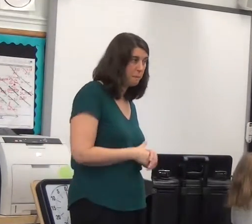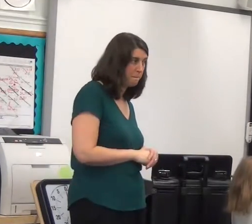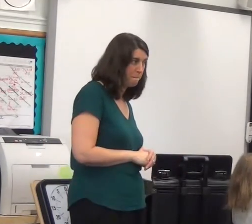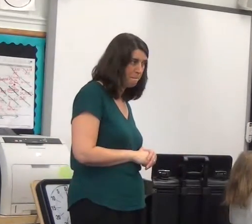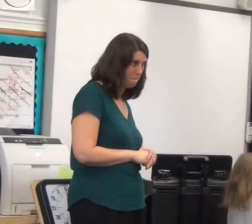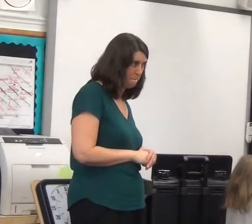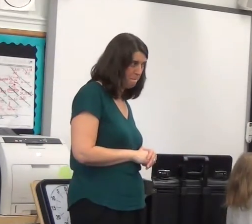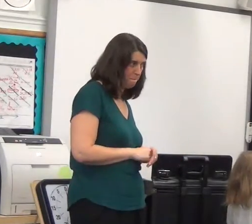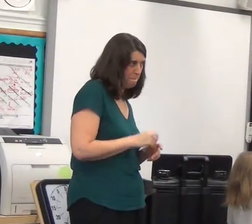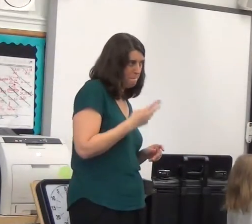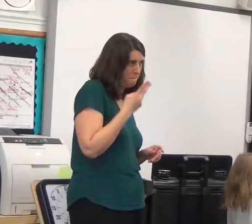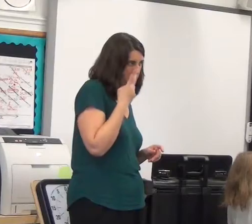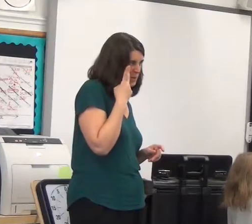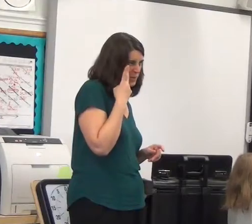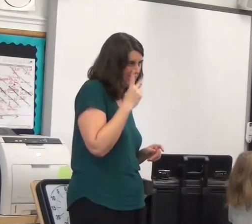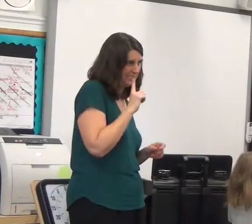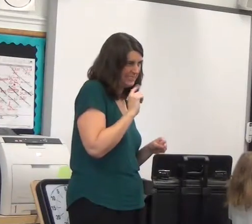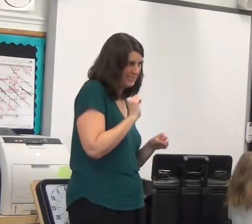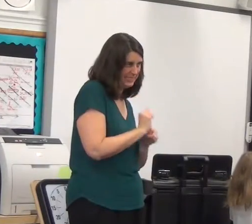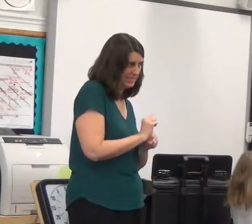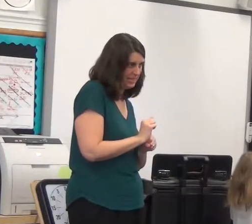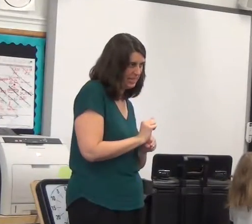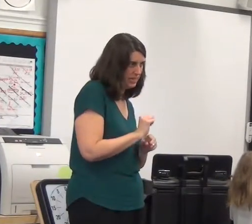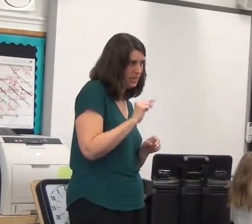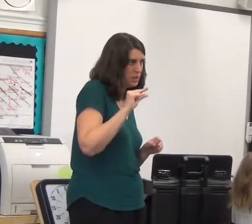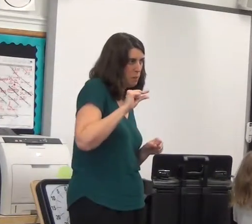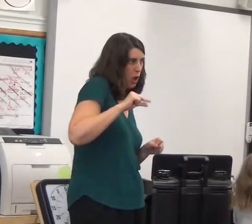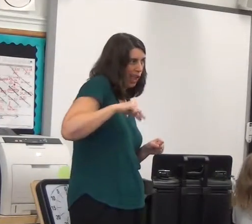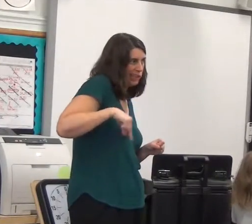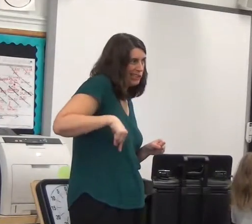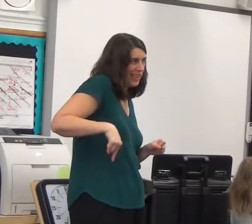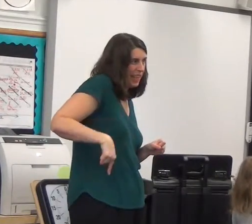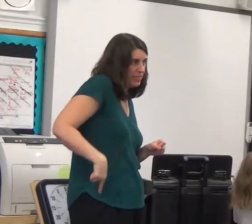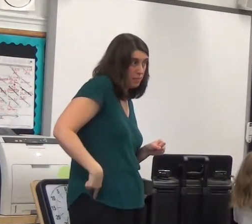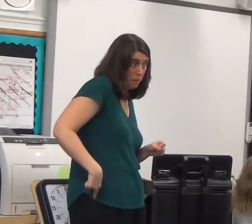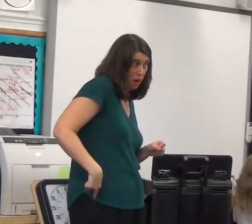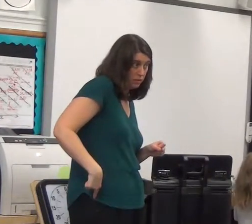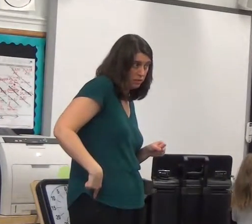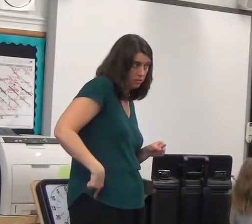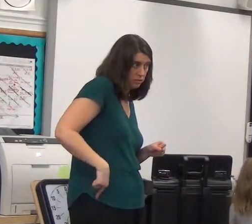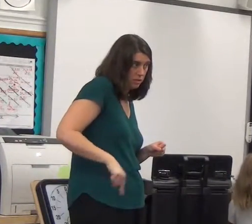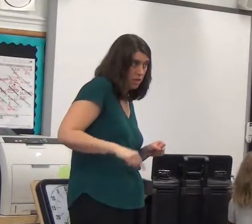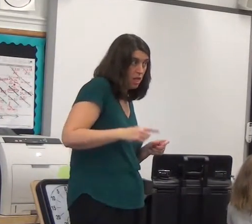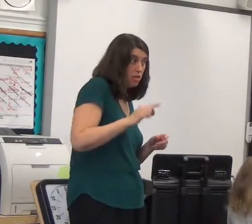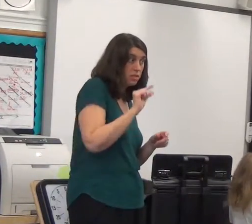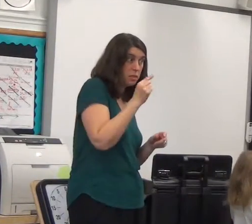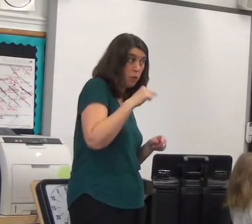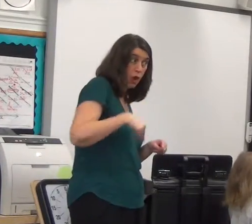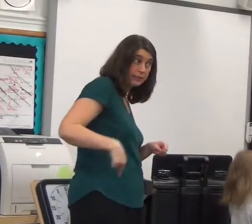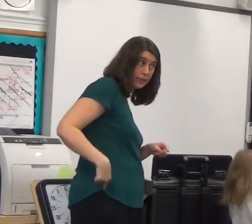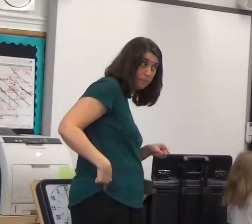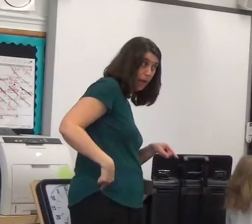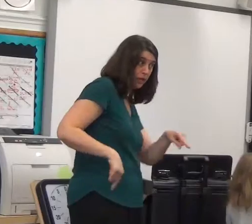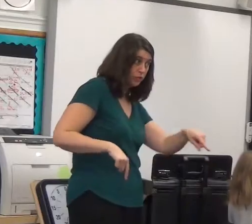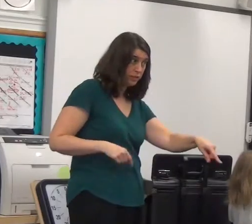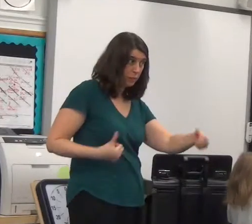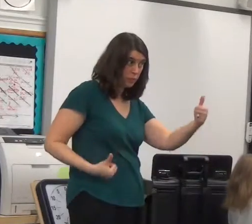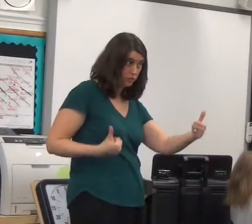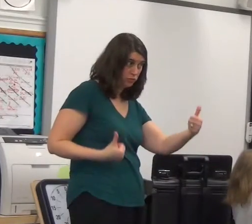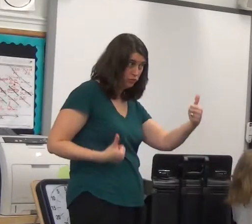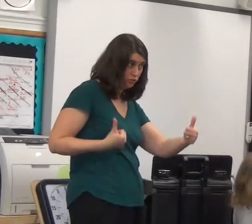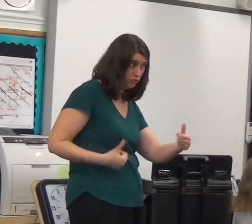you didn't see me place the ball inside my pocket. I only said that I was,